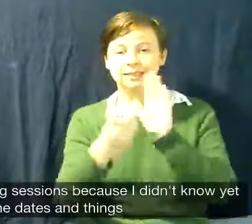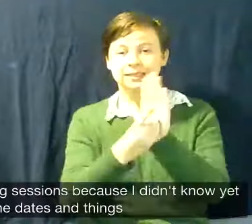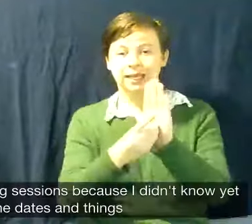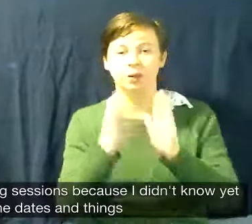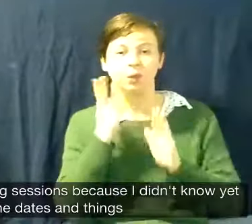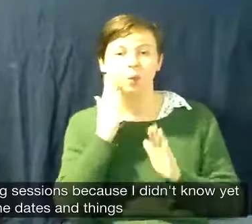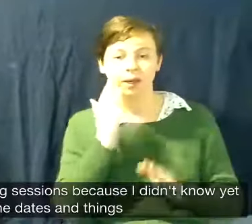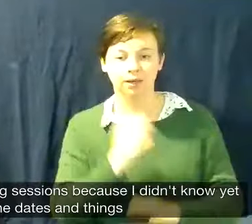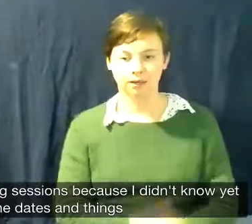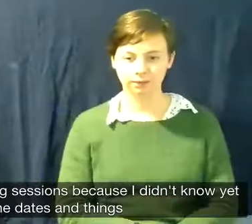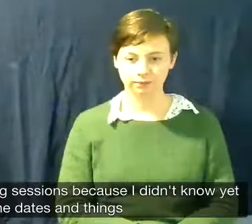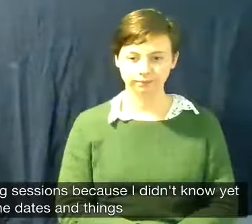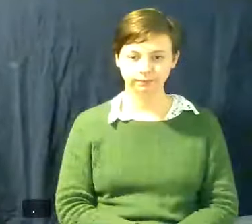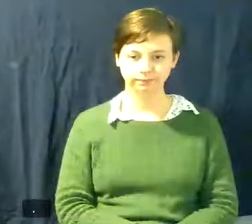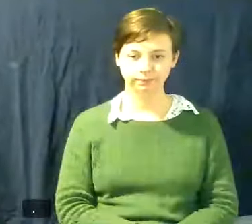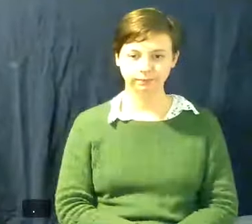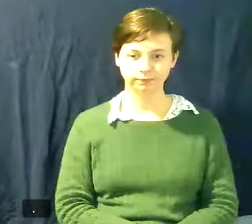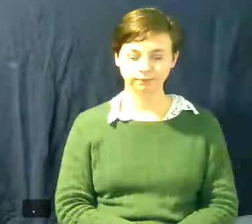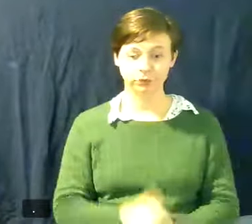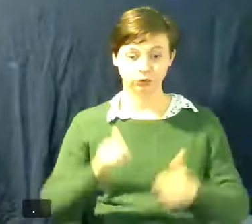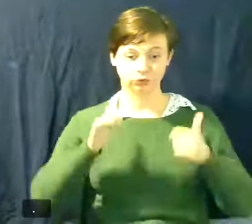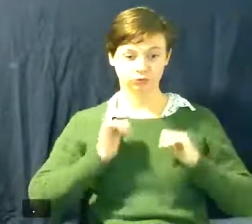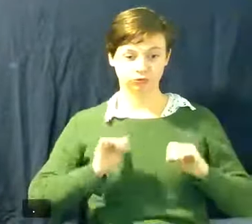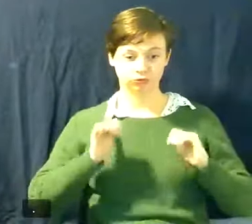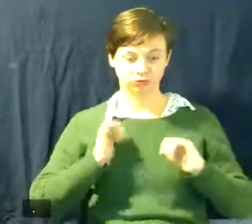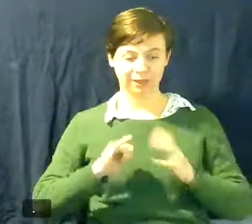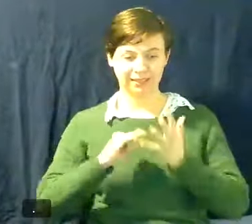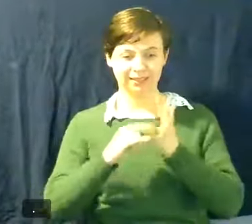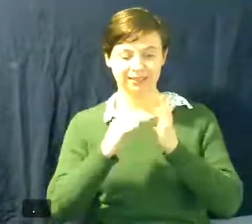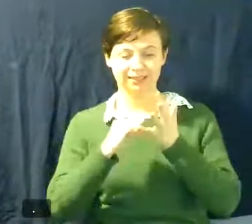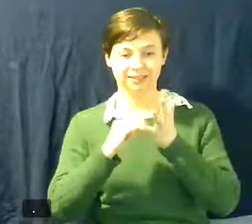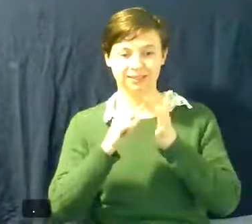the training sessions are this time